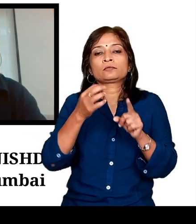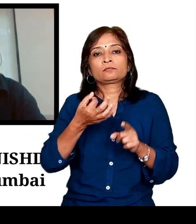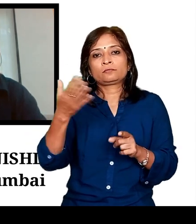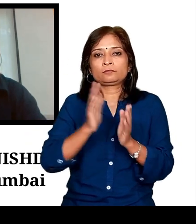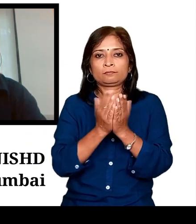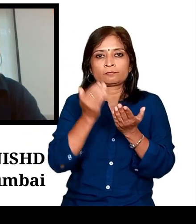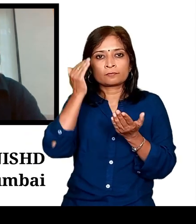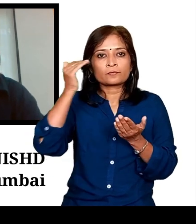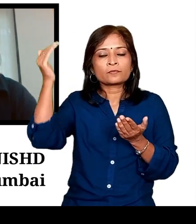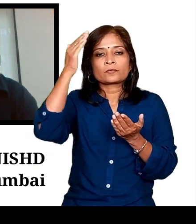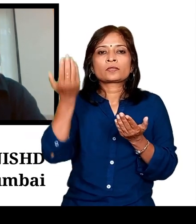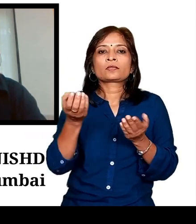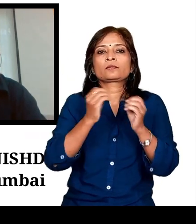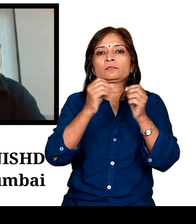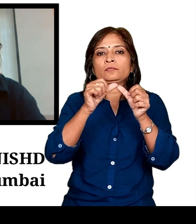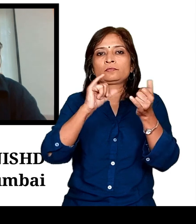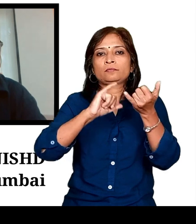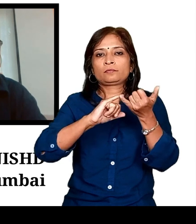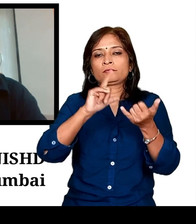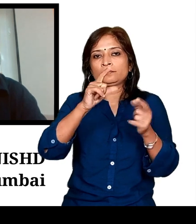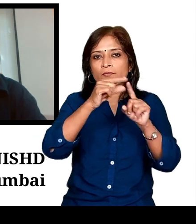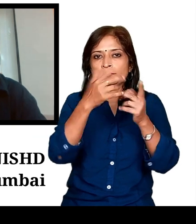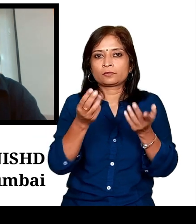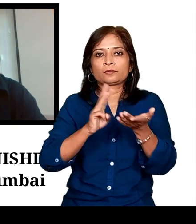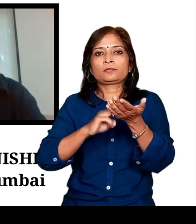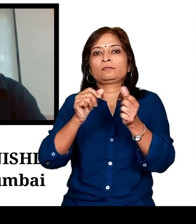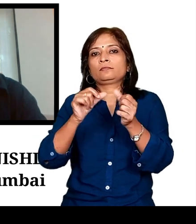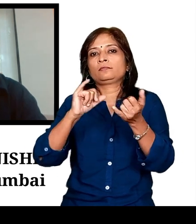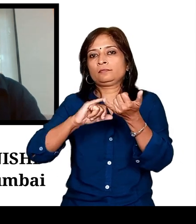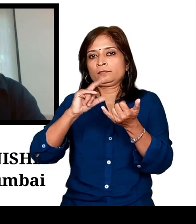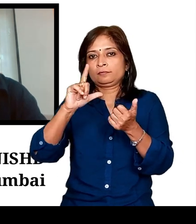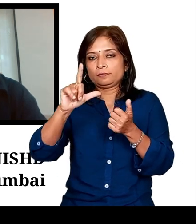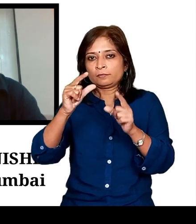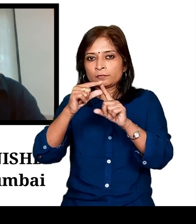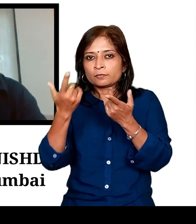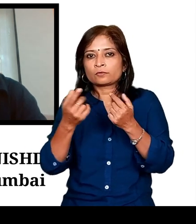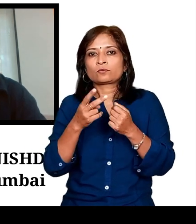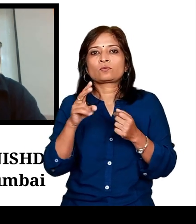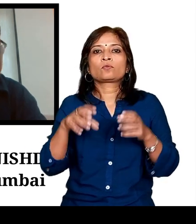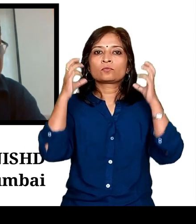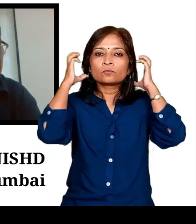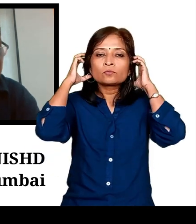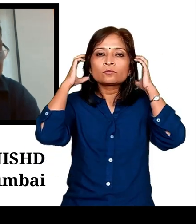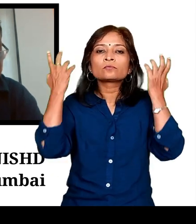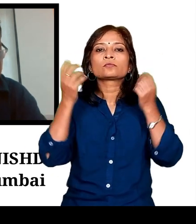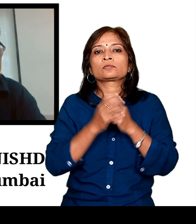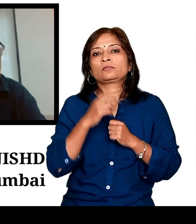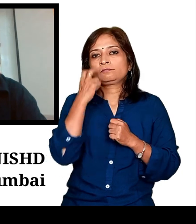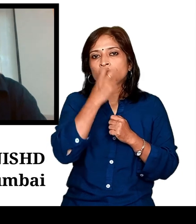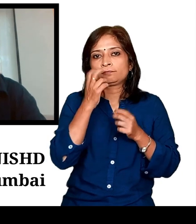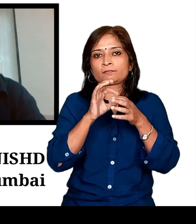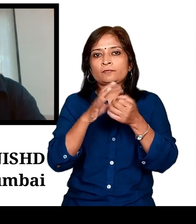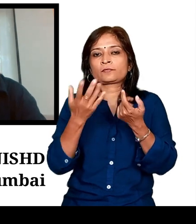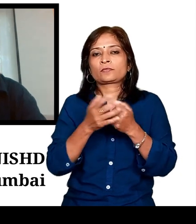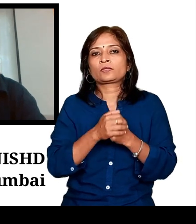BSLP, Bachelor of Speech Language Pathology, then Master of Speech Language Pathology, that is Audiology and Speech.